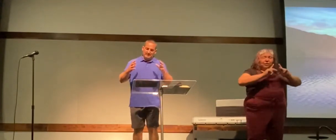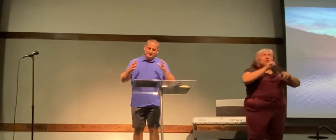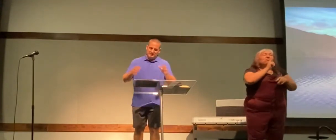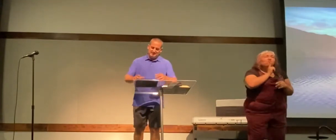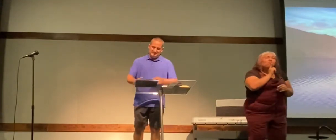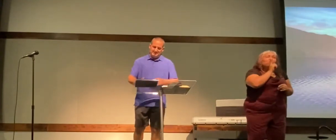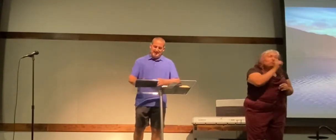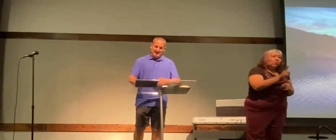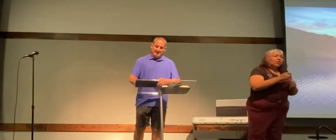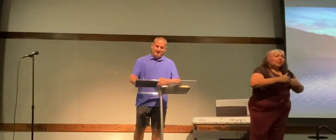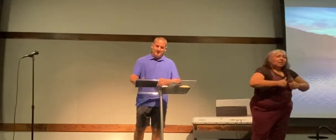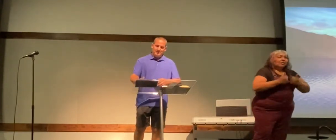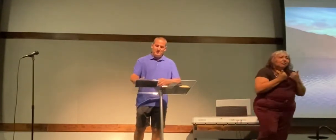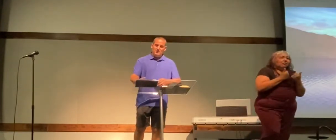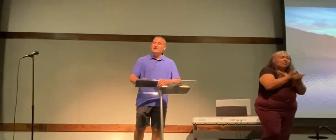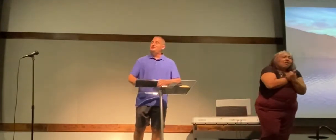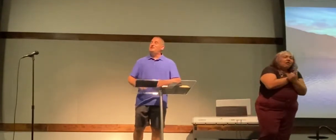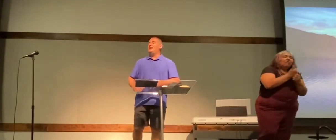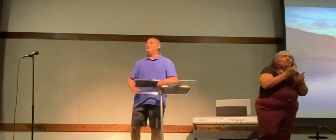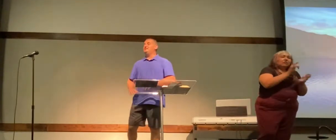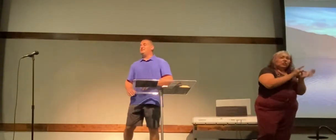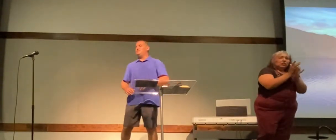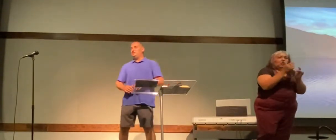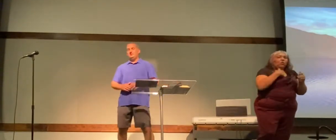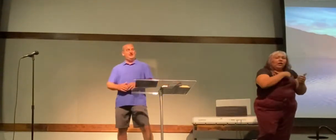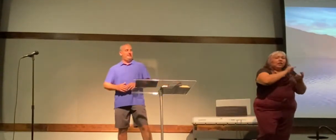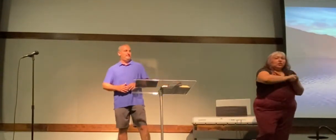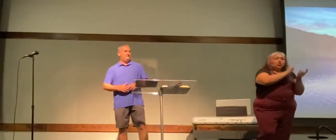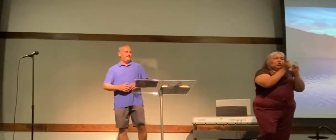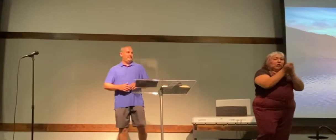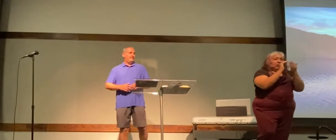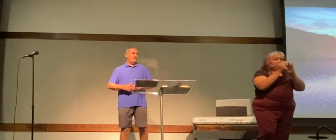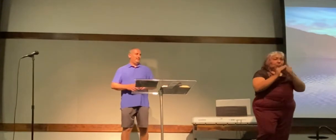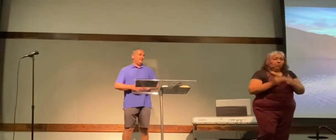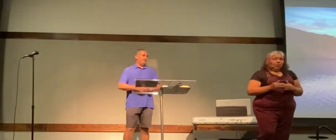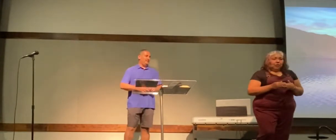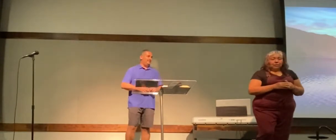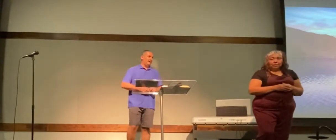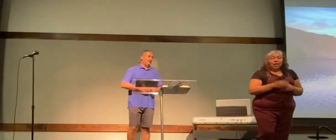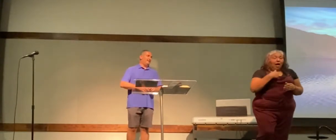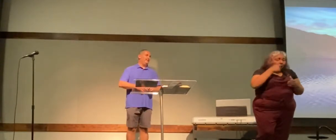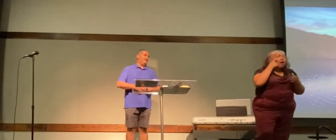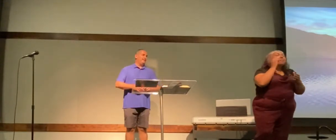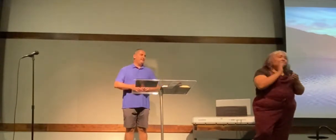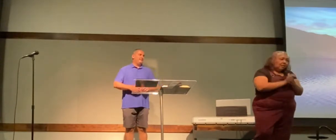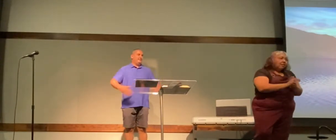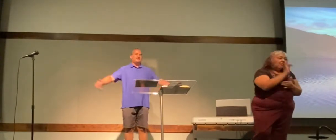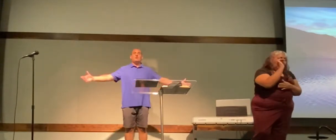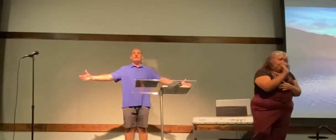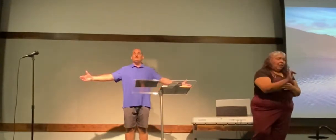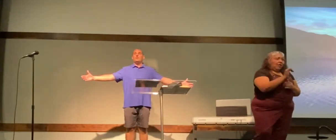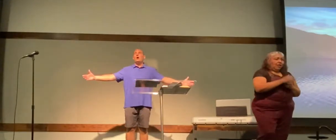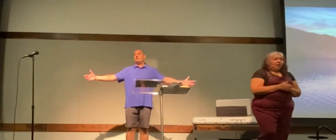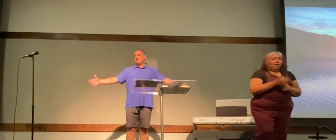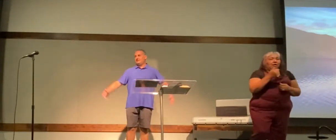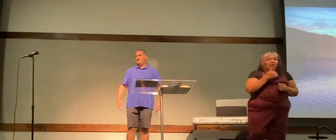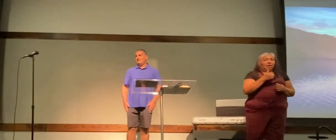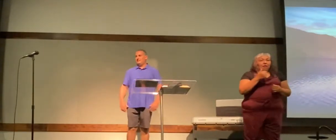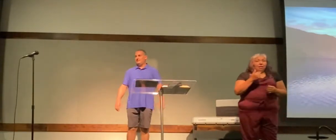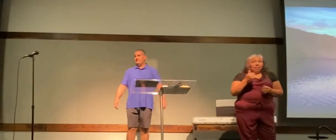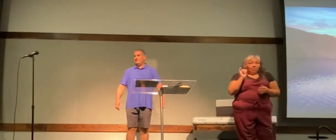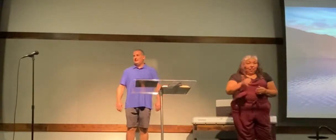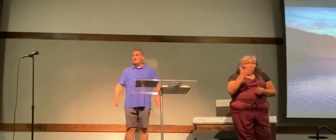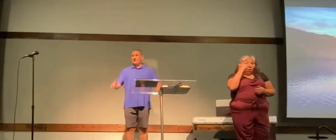truly love Jesus and got it, we can change the community. Amen. I believe that. That's why Living Water's